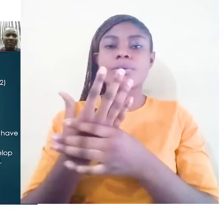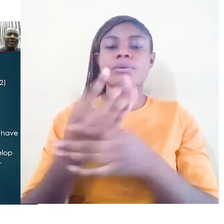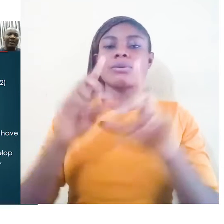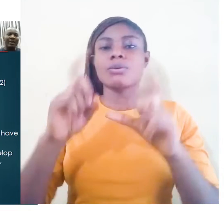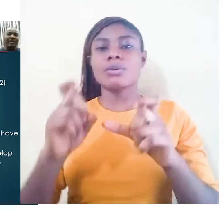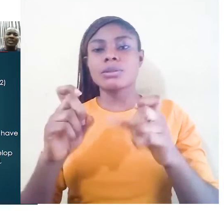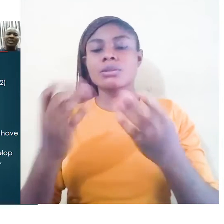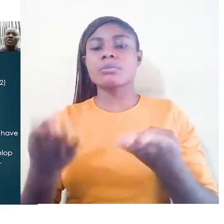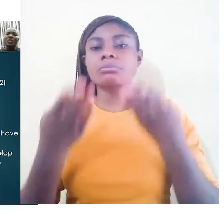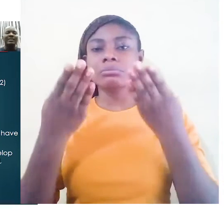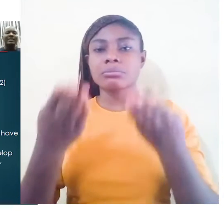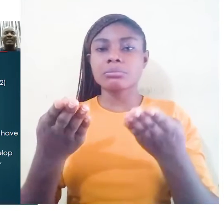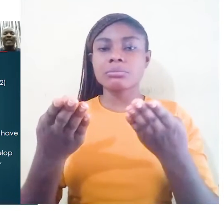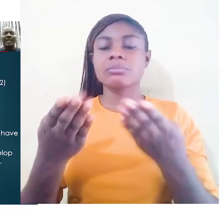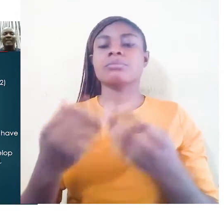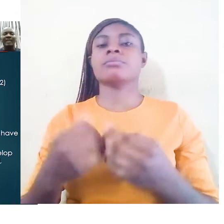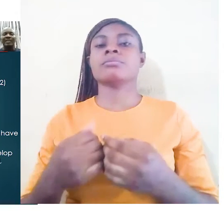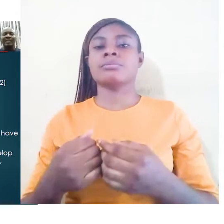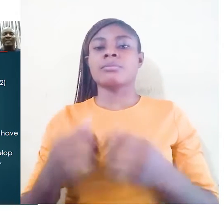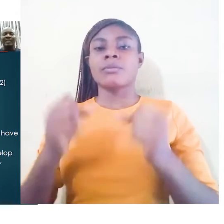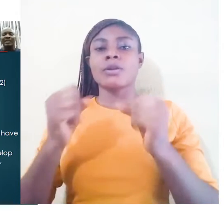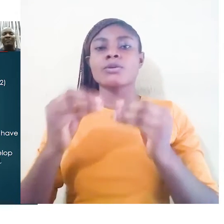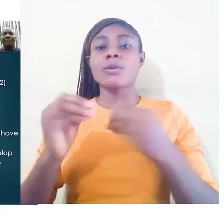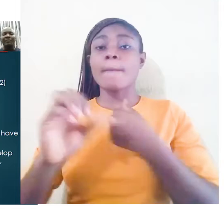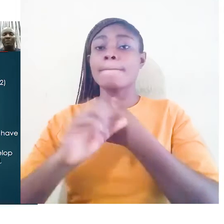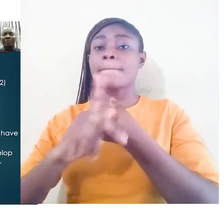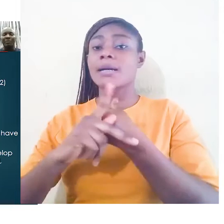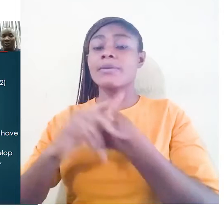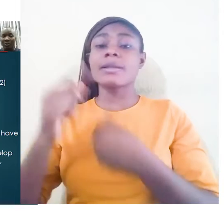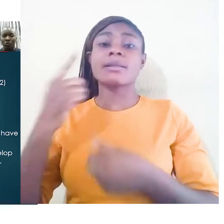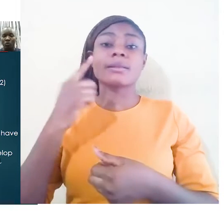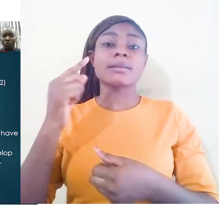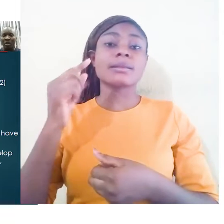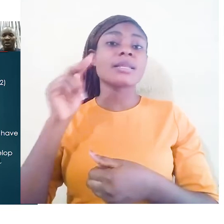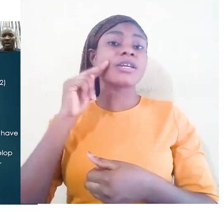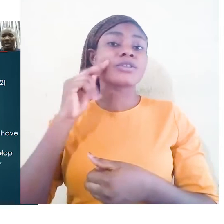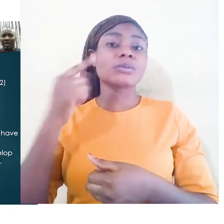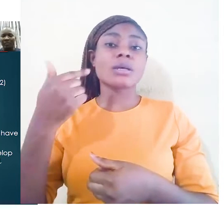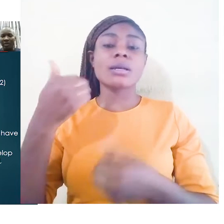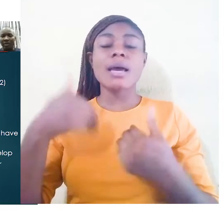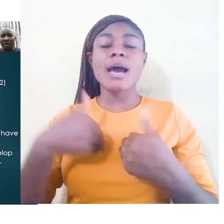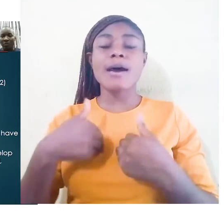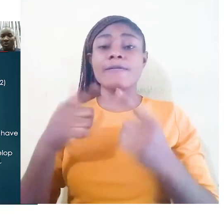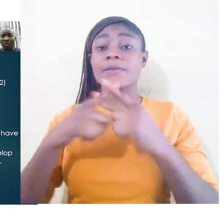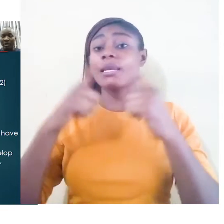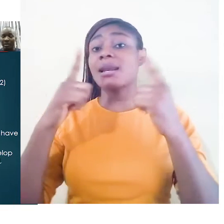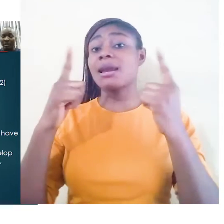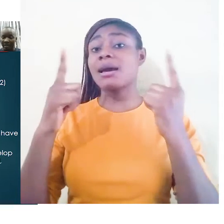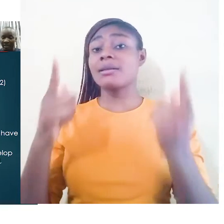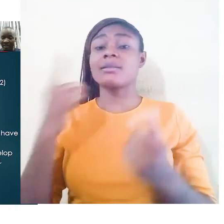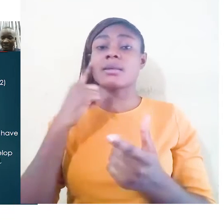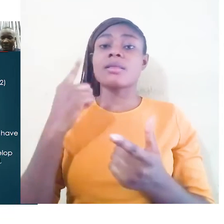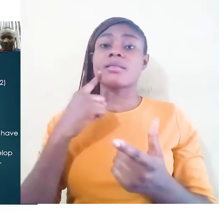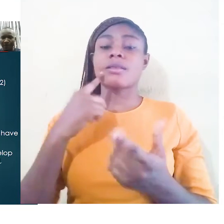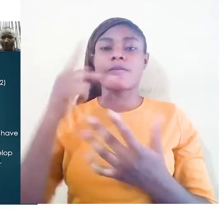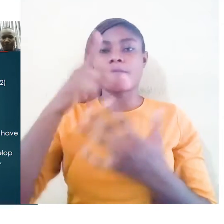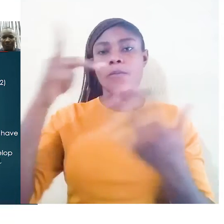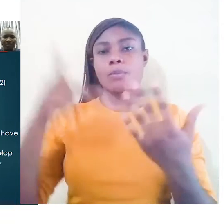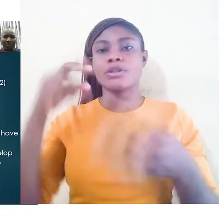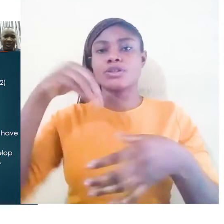so background, Nigeria has the largest deaf population in Africa, according to World Health